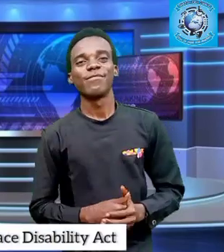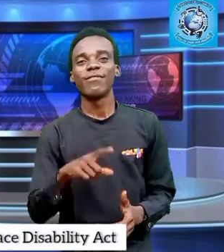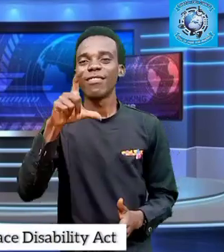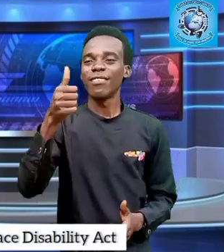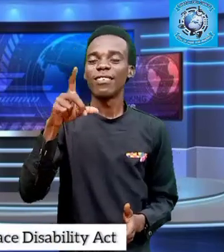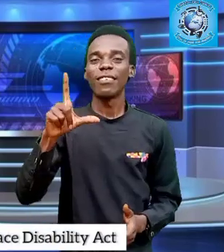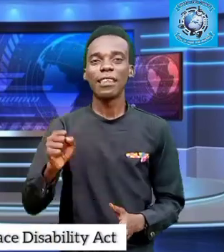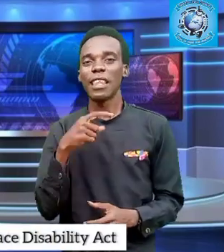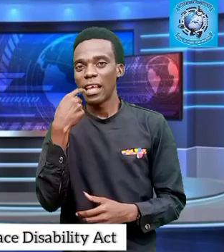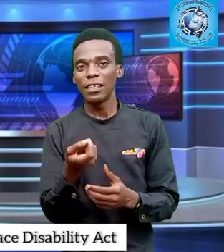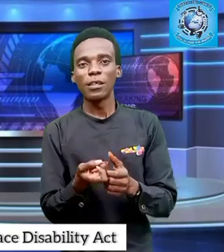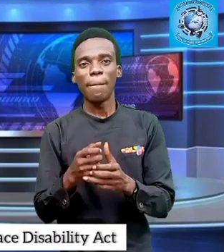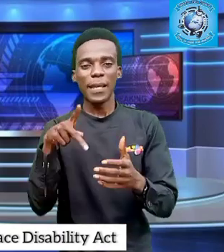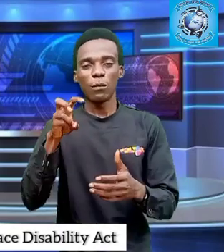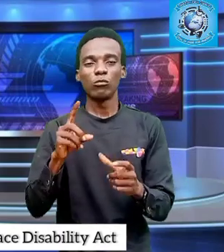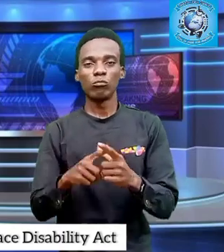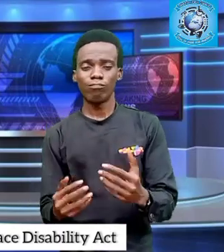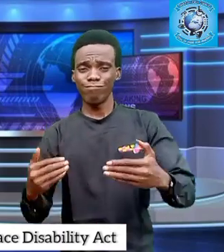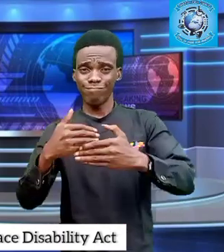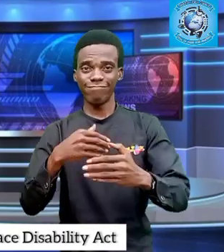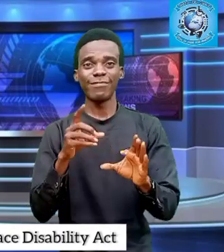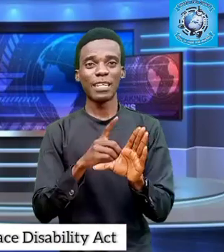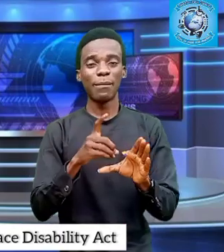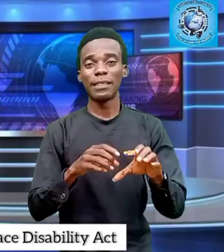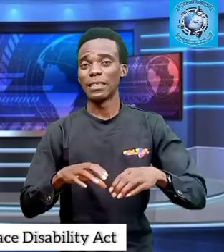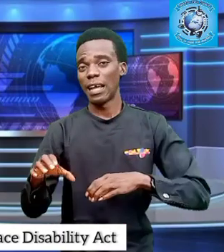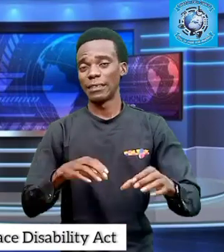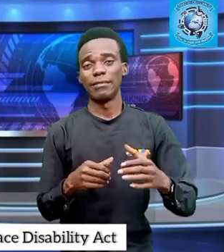Lalu charges PWDs to embrace Disability Act.